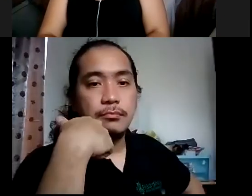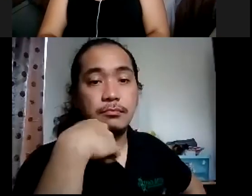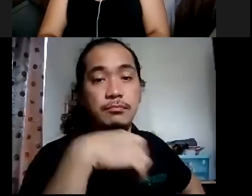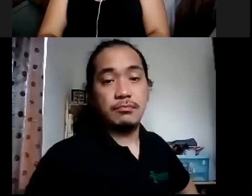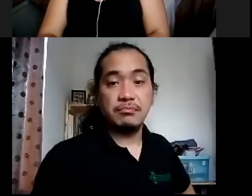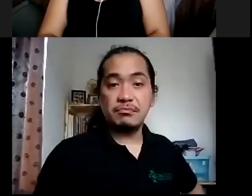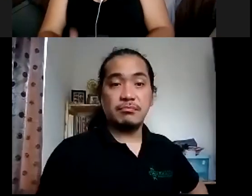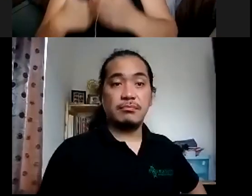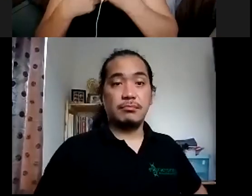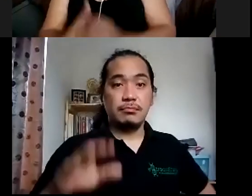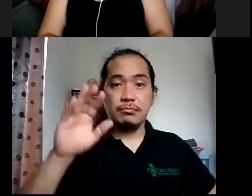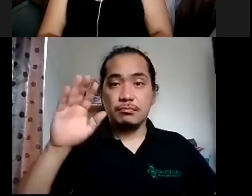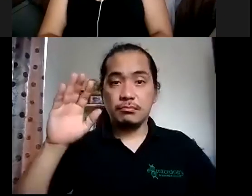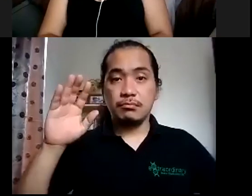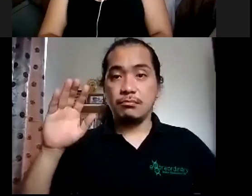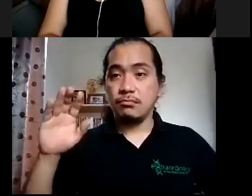Sounds good, sir.